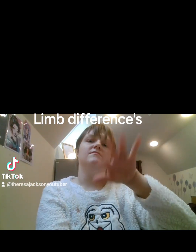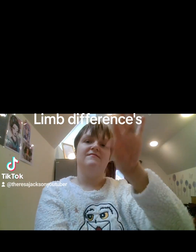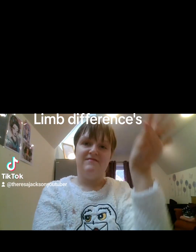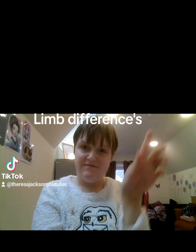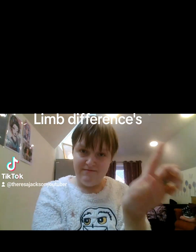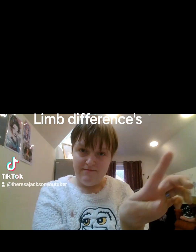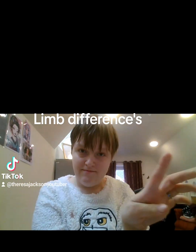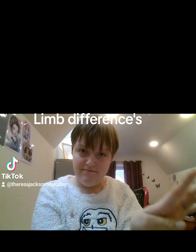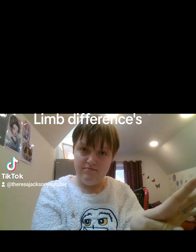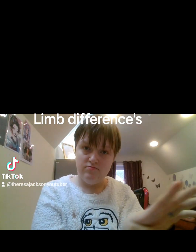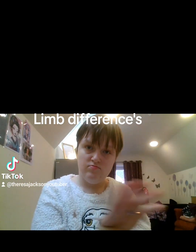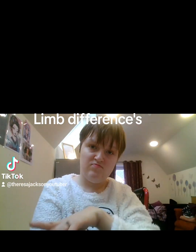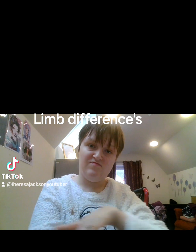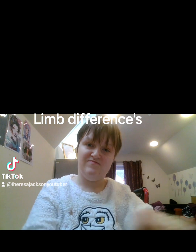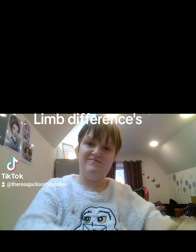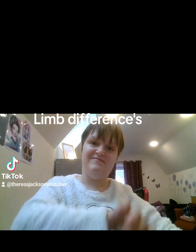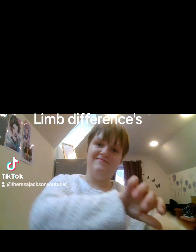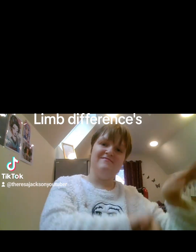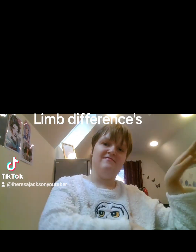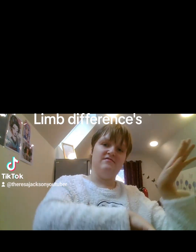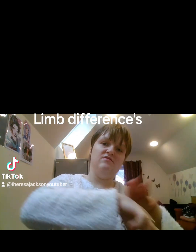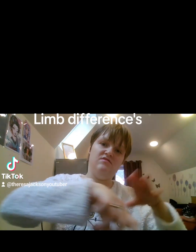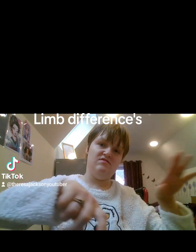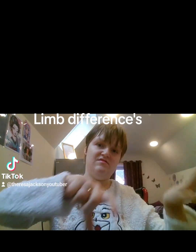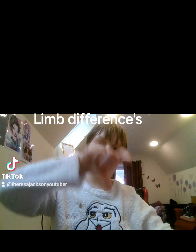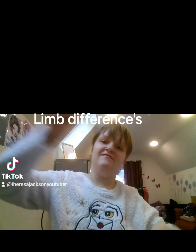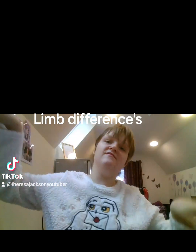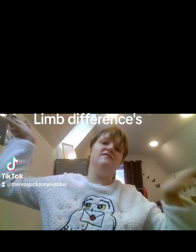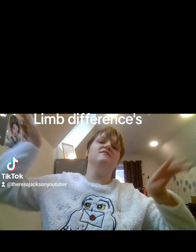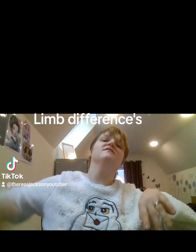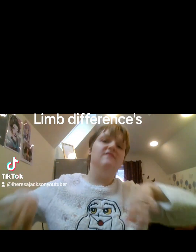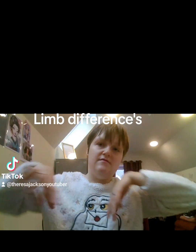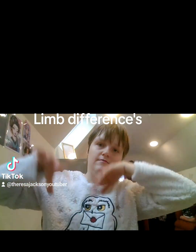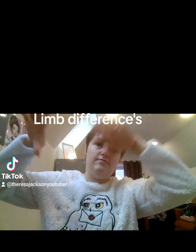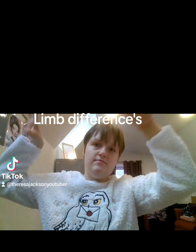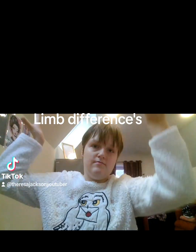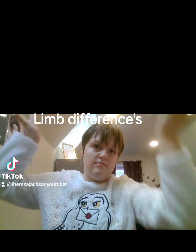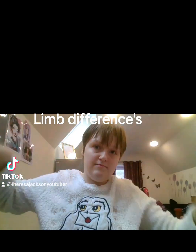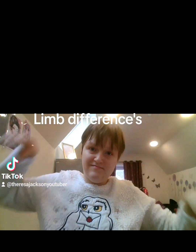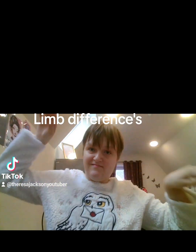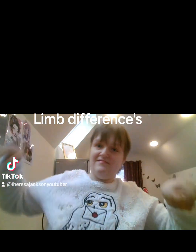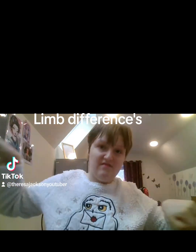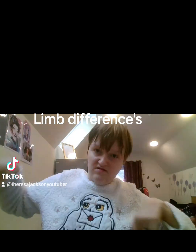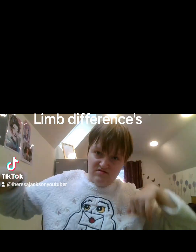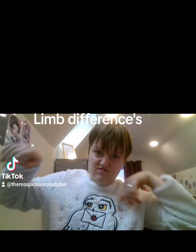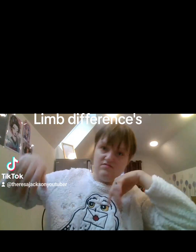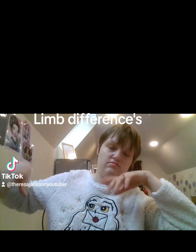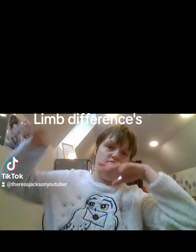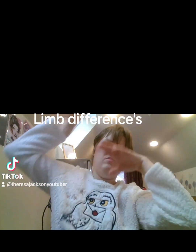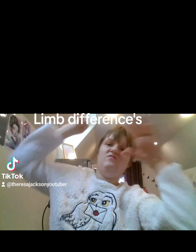Lastly, advocating for inclusion and raising awareness about limb differences is